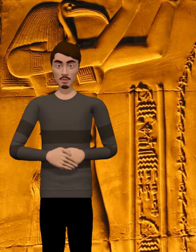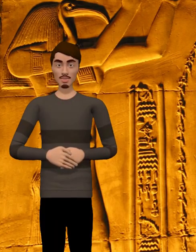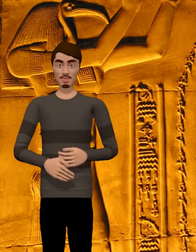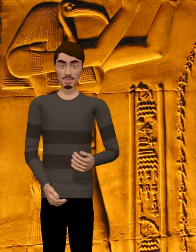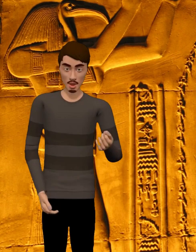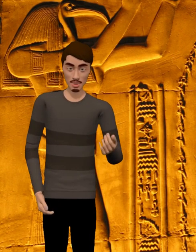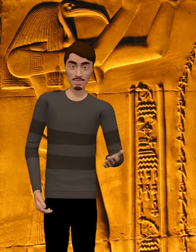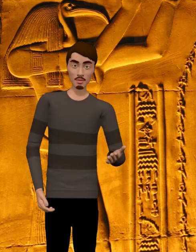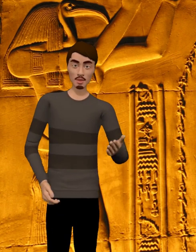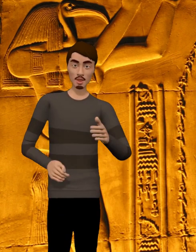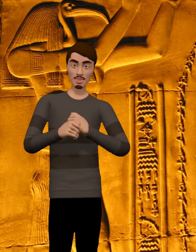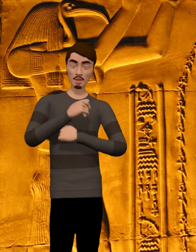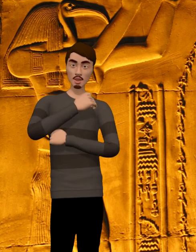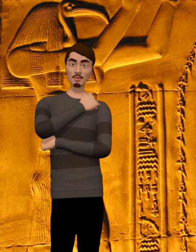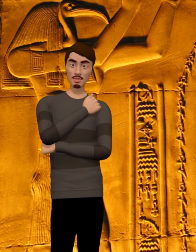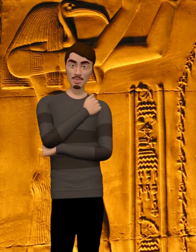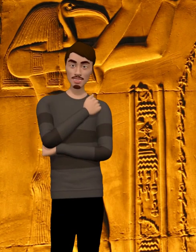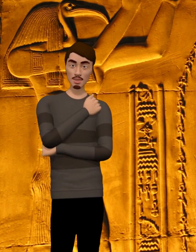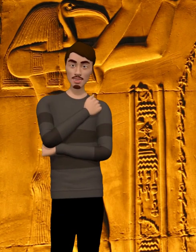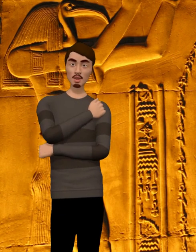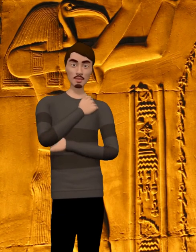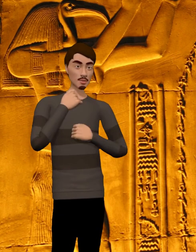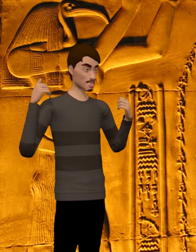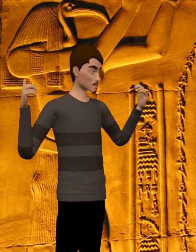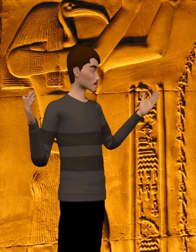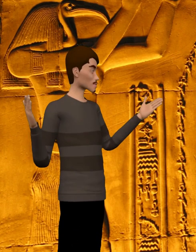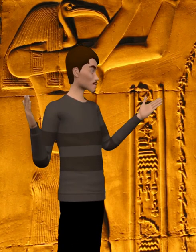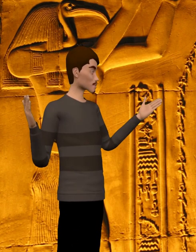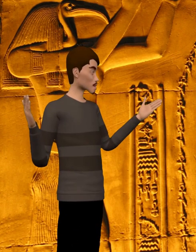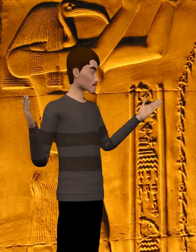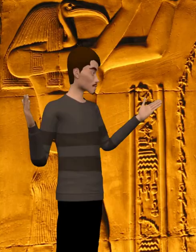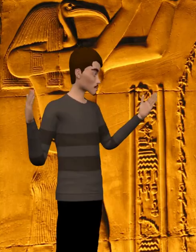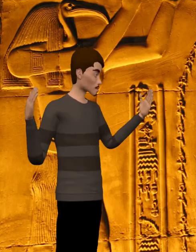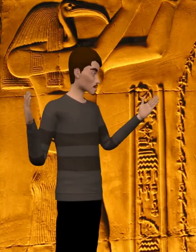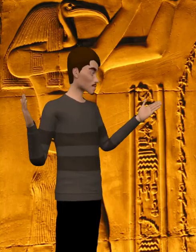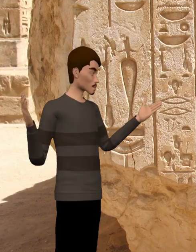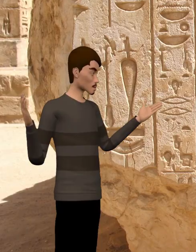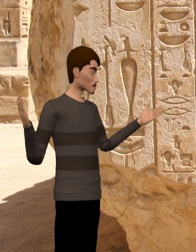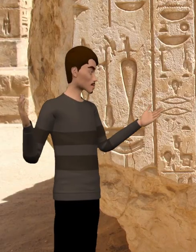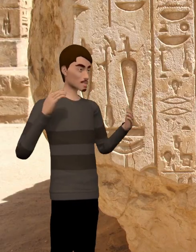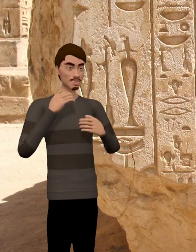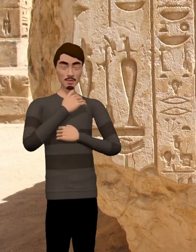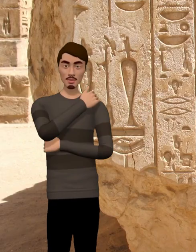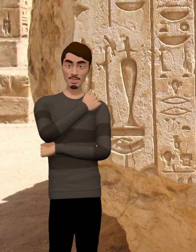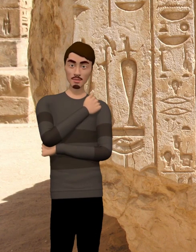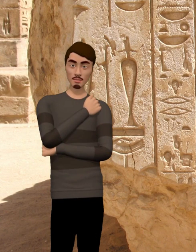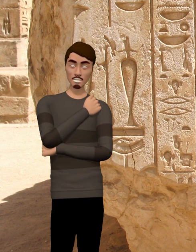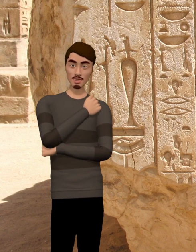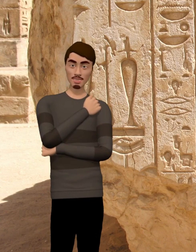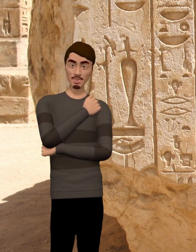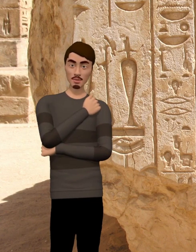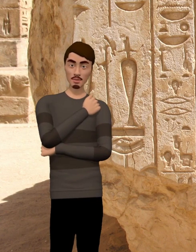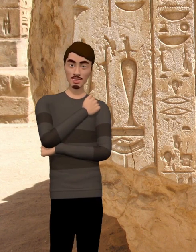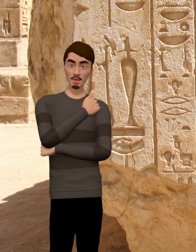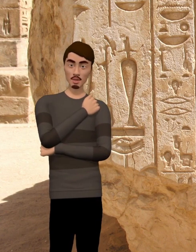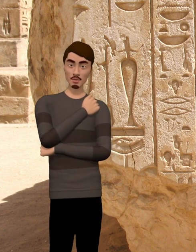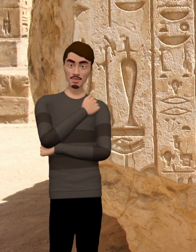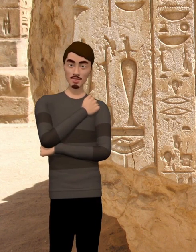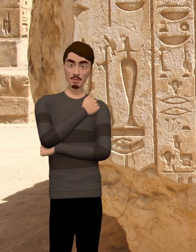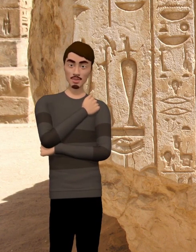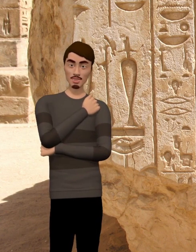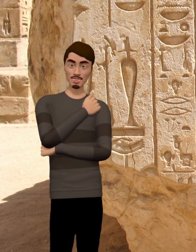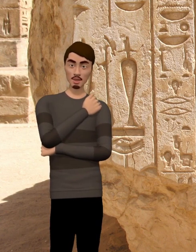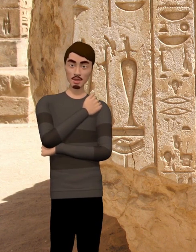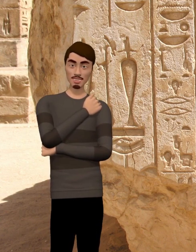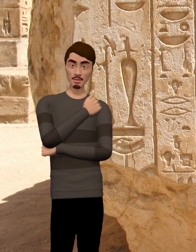This for them did not mean living with the anguish of death, but living everything of daily life with intensity. Death was the